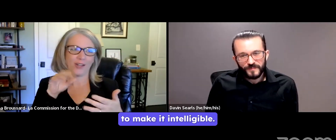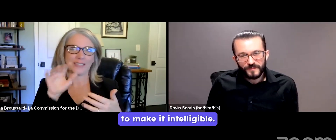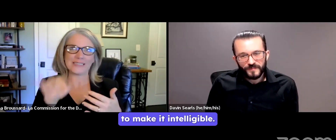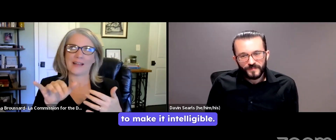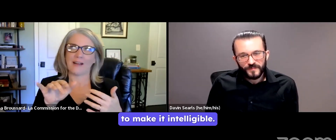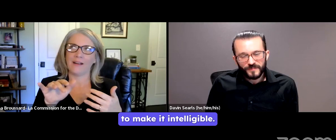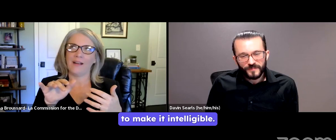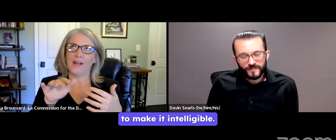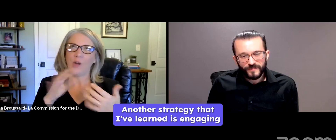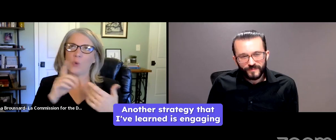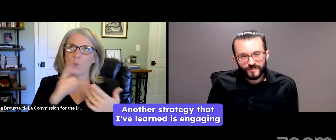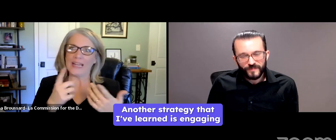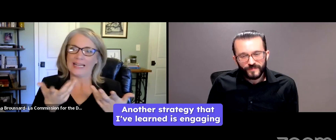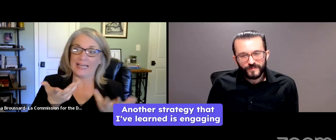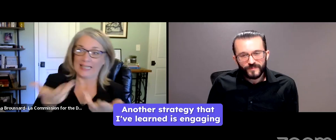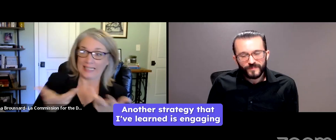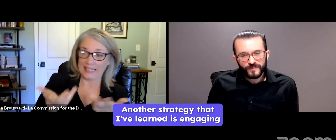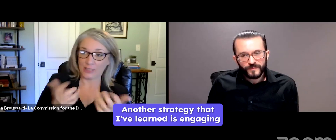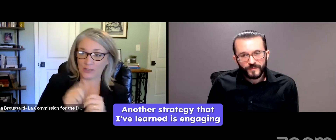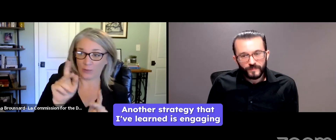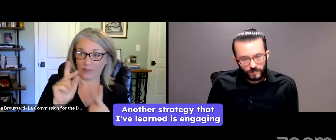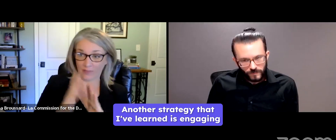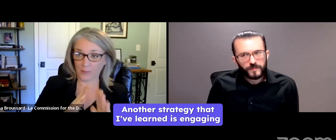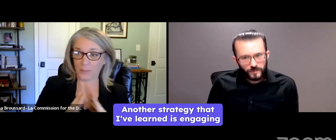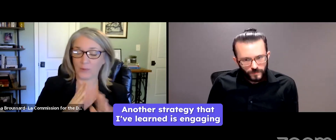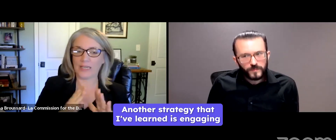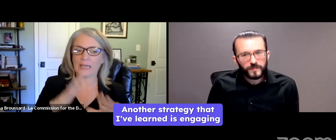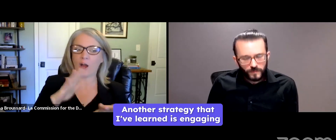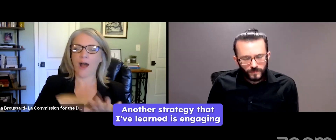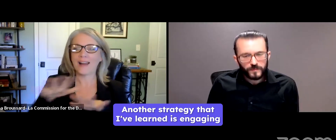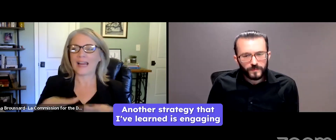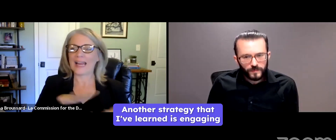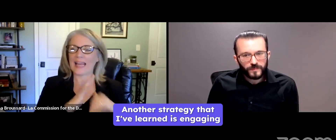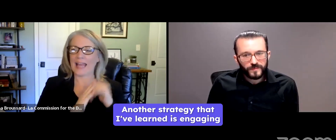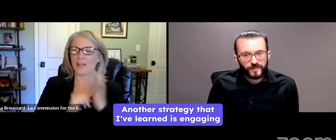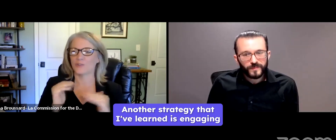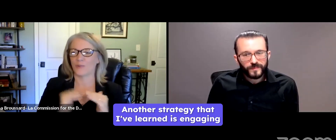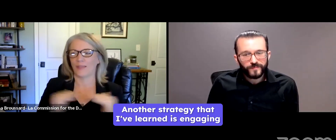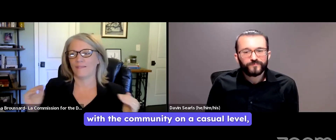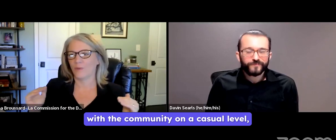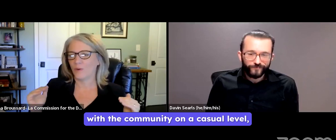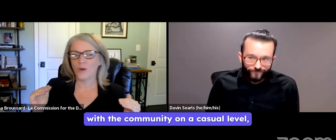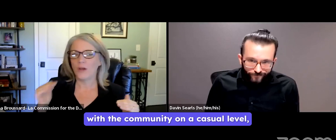make it intelligible. Another strategy that I've learned is engaging with the community